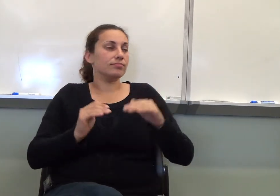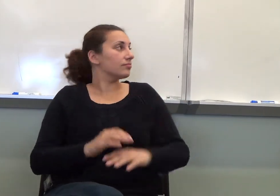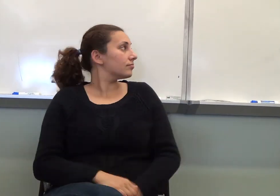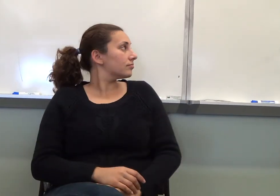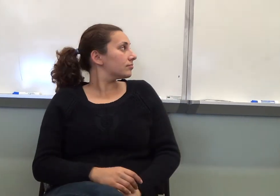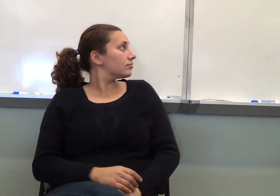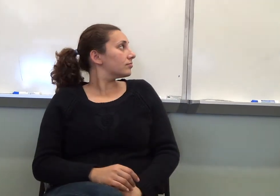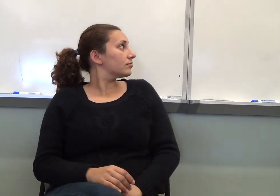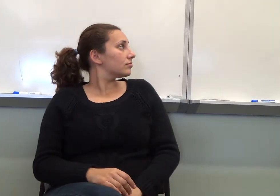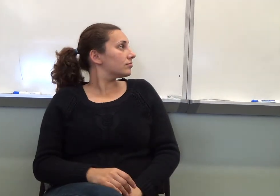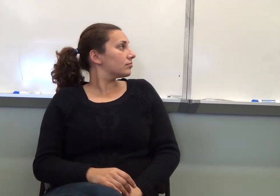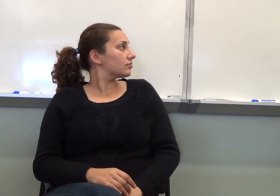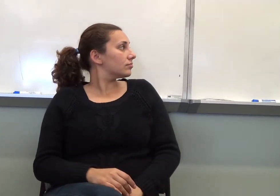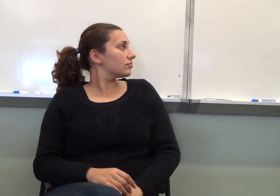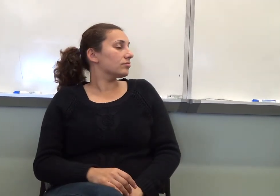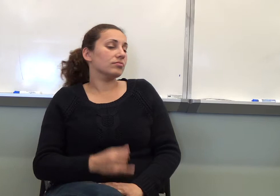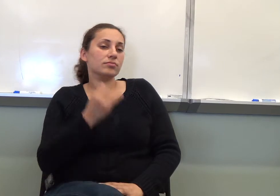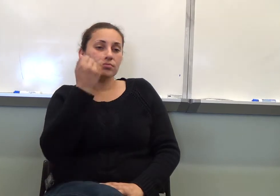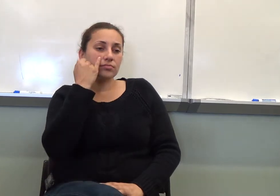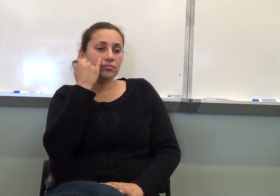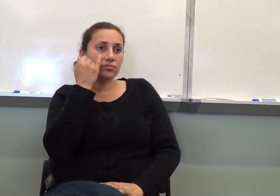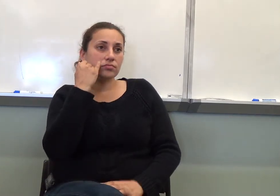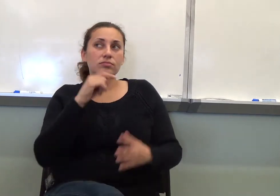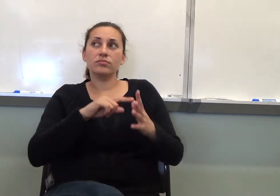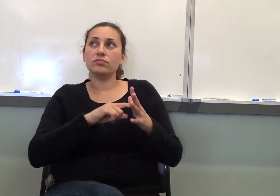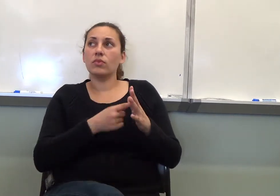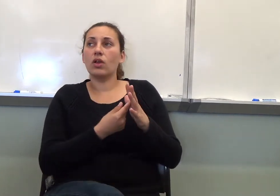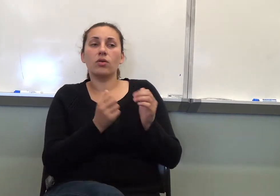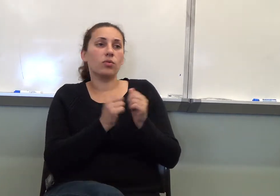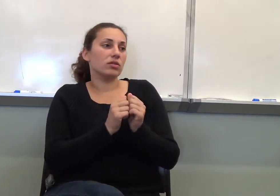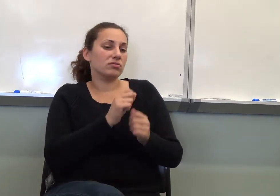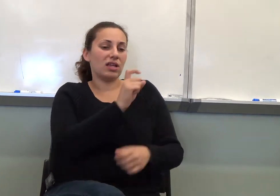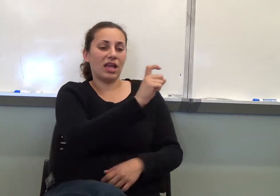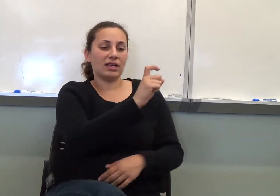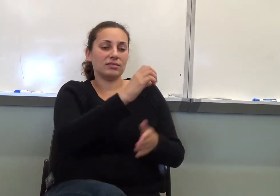let's say I start off with something like this. Suppose I have x minus 7 is equal to 10.